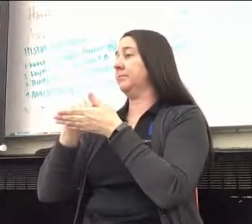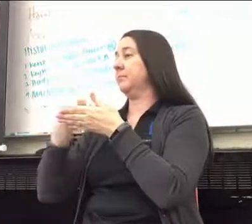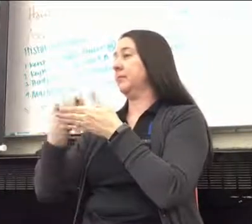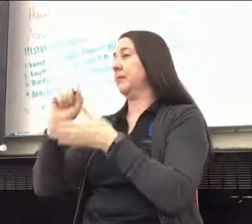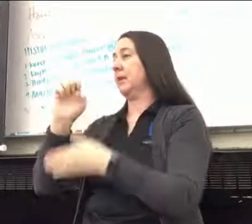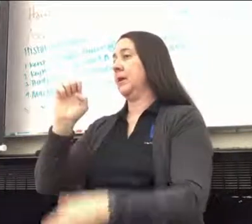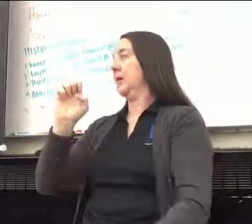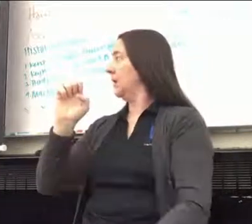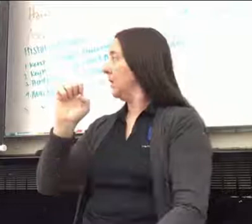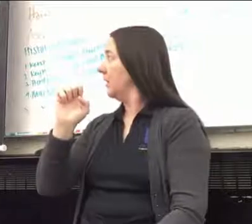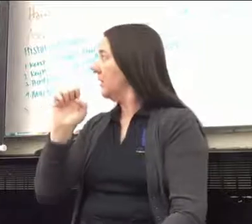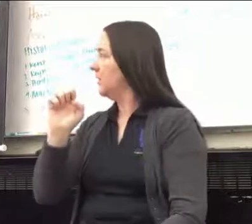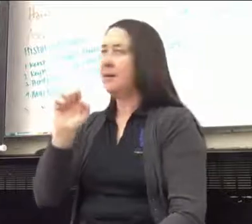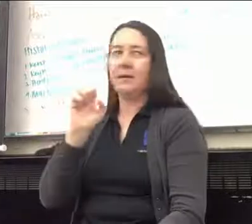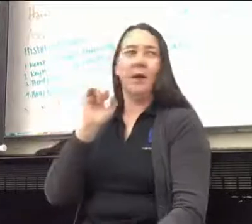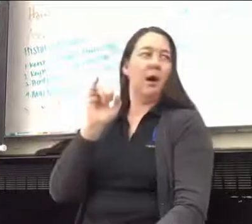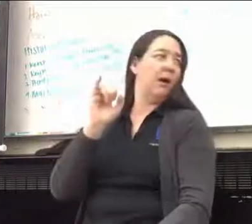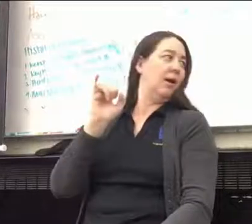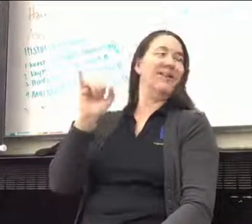imperialism